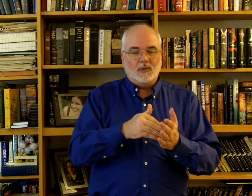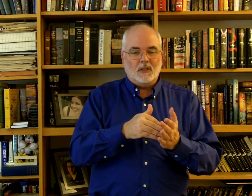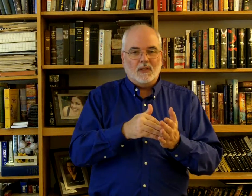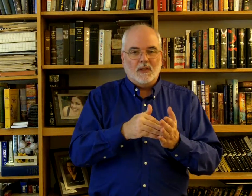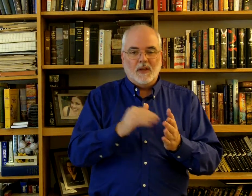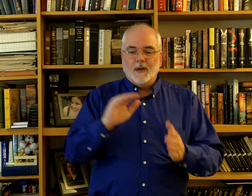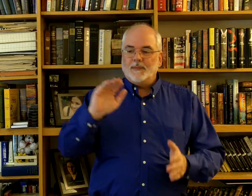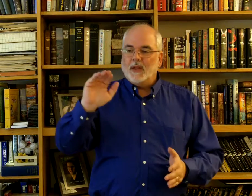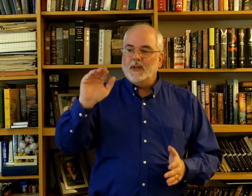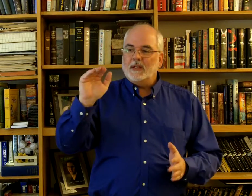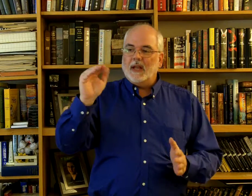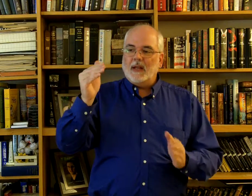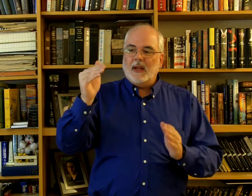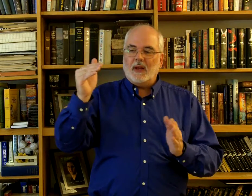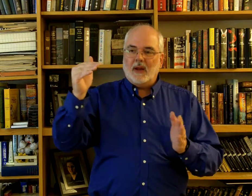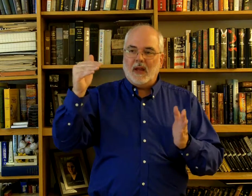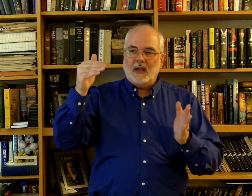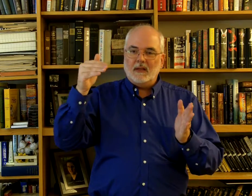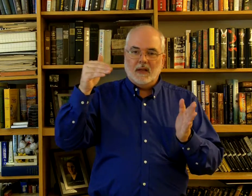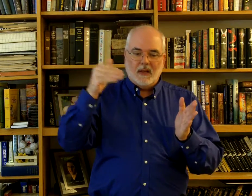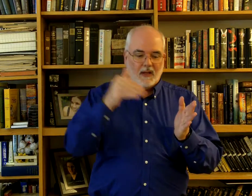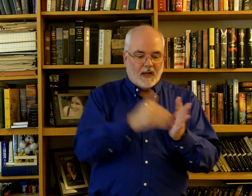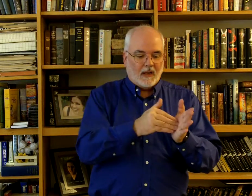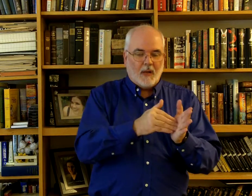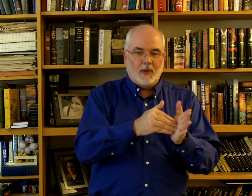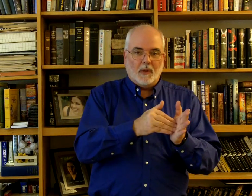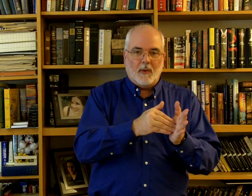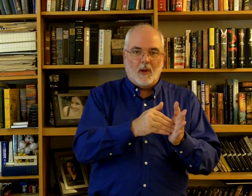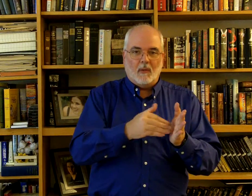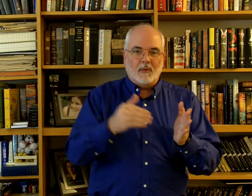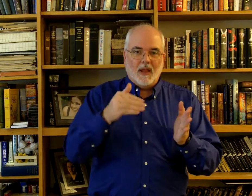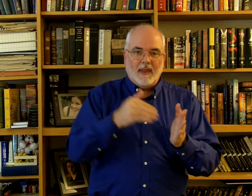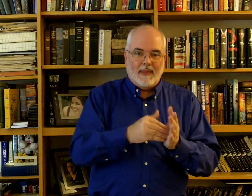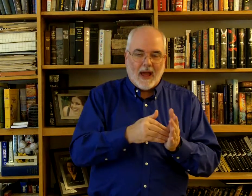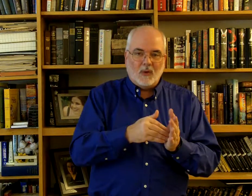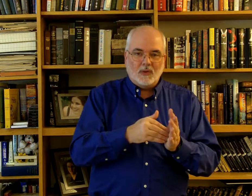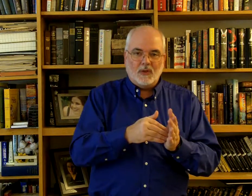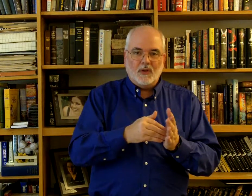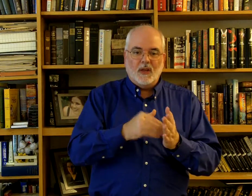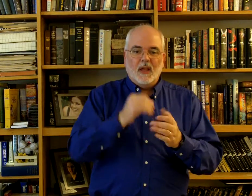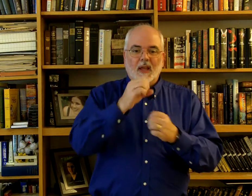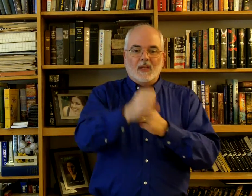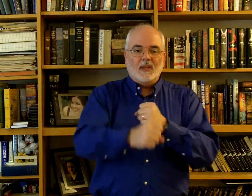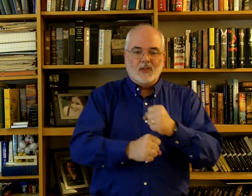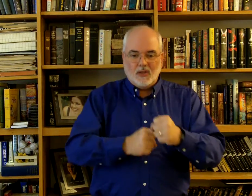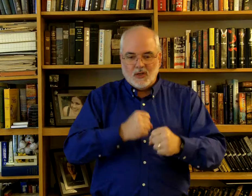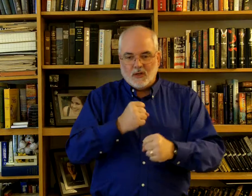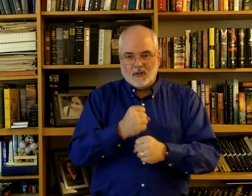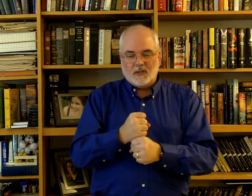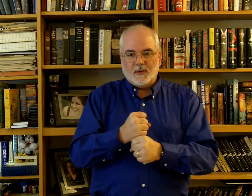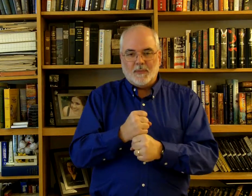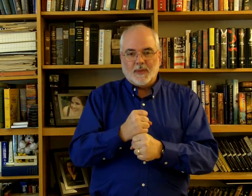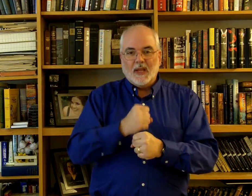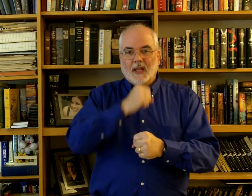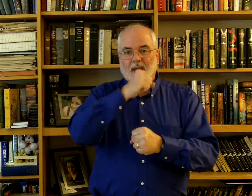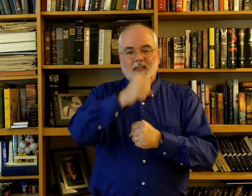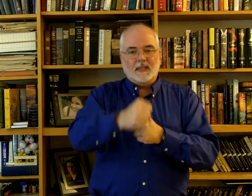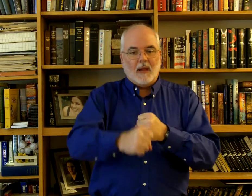10,000. You just kind of take your hand and come into the palm. 1,000 years. This is how